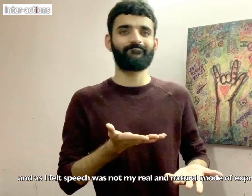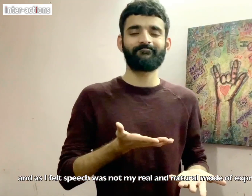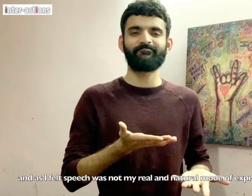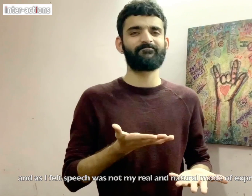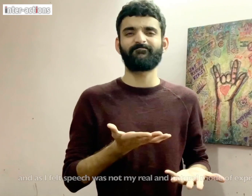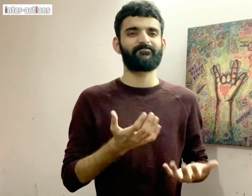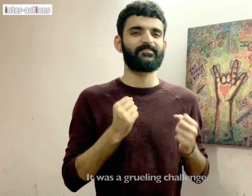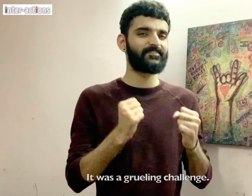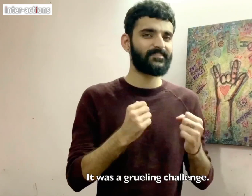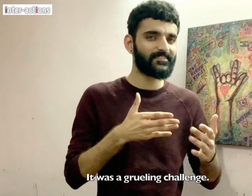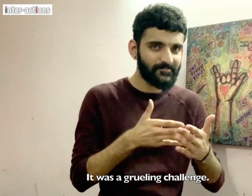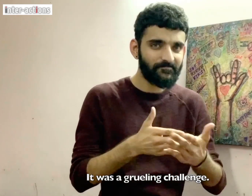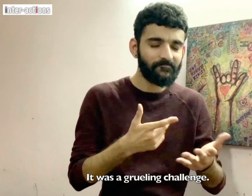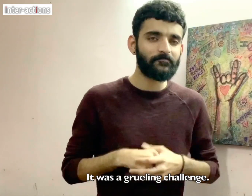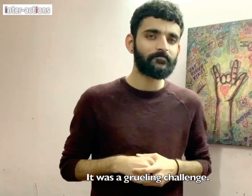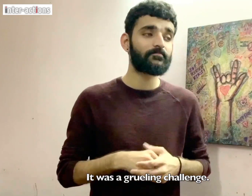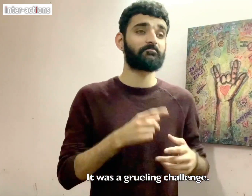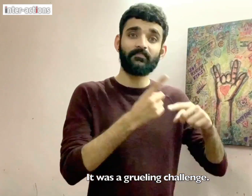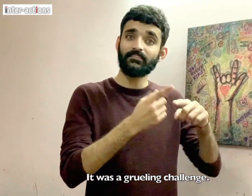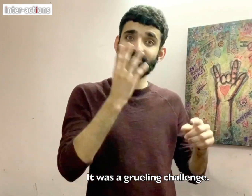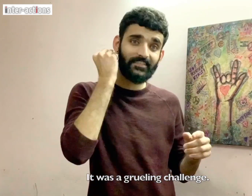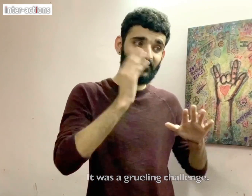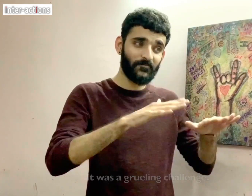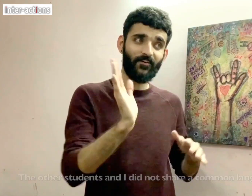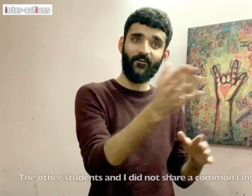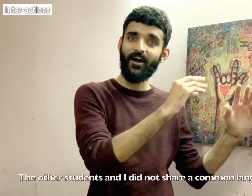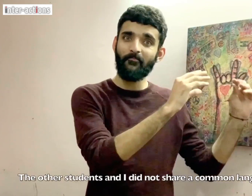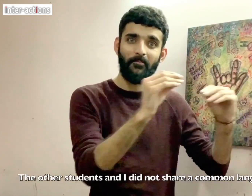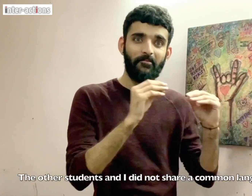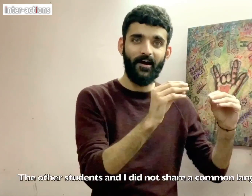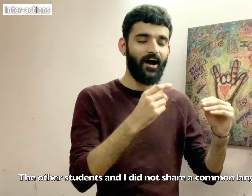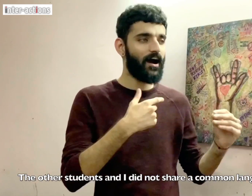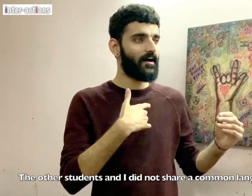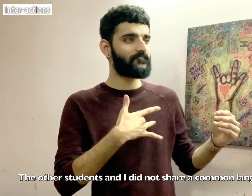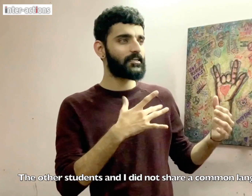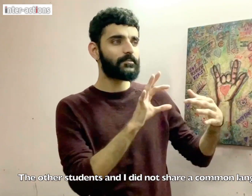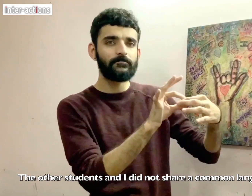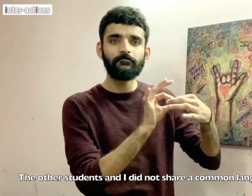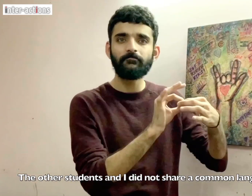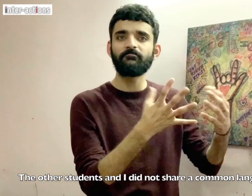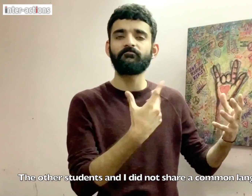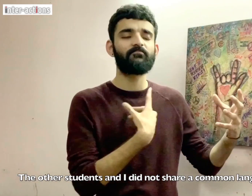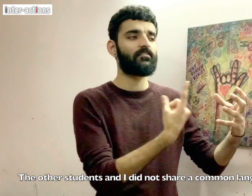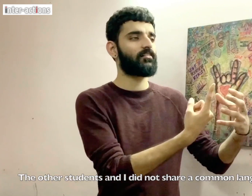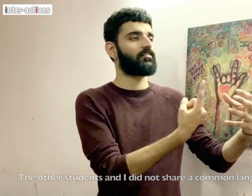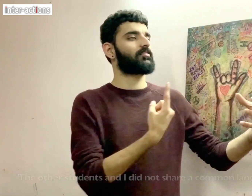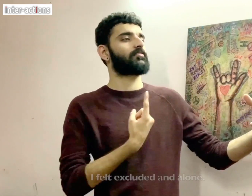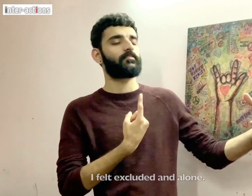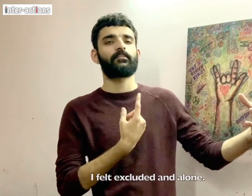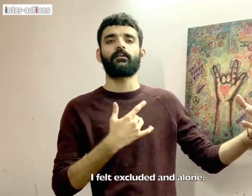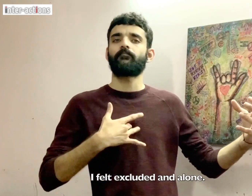was a grueling challenge. The other students and I did not share a common language. I felt excluded and